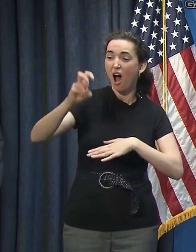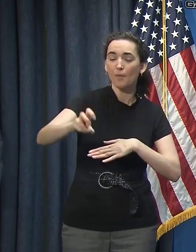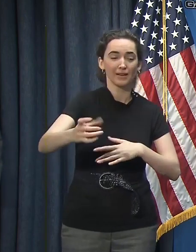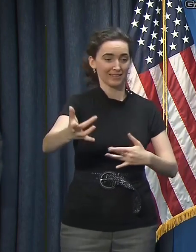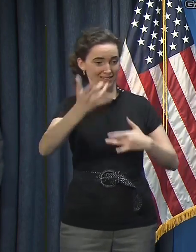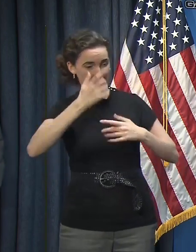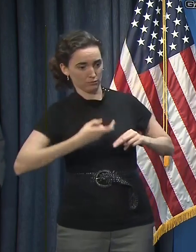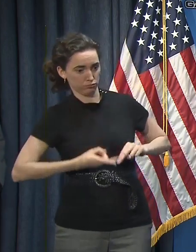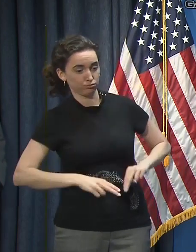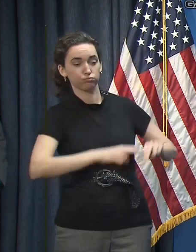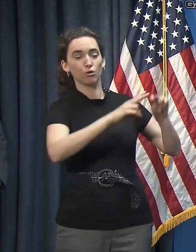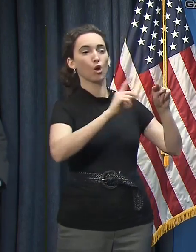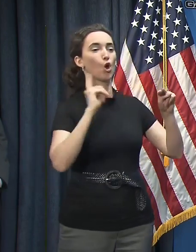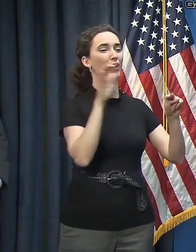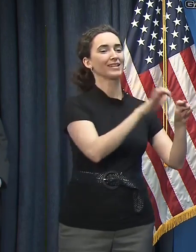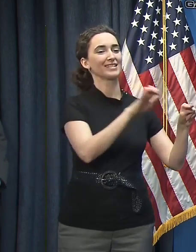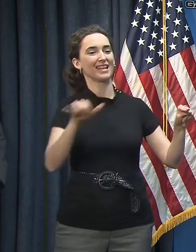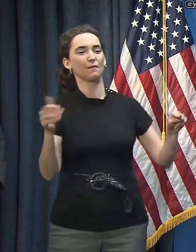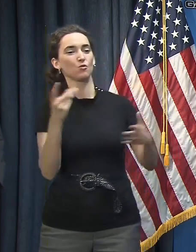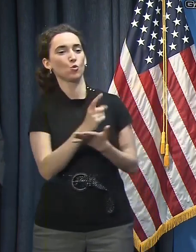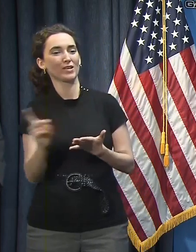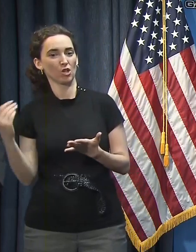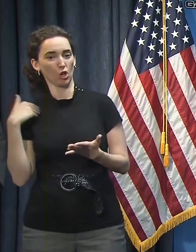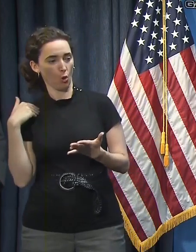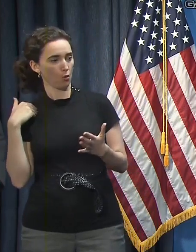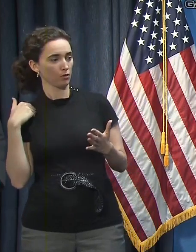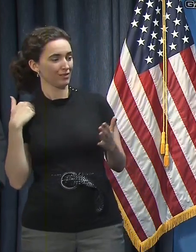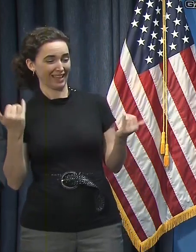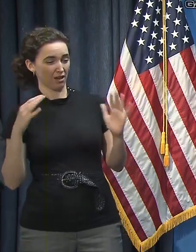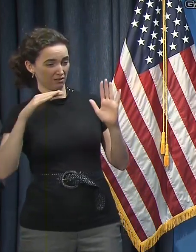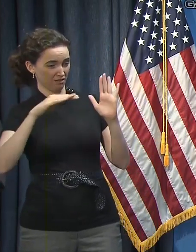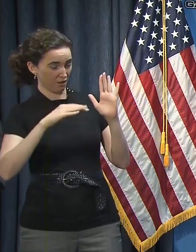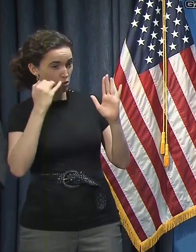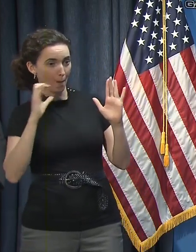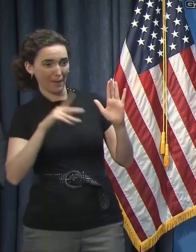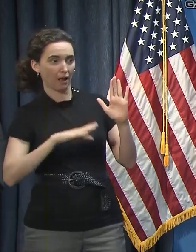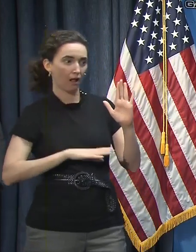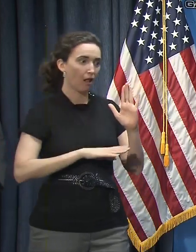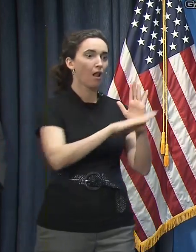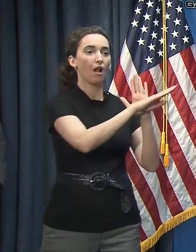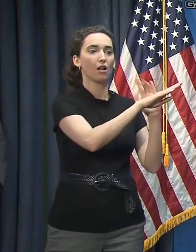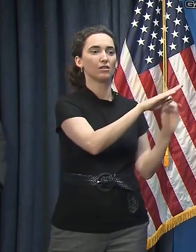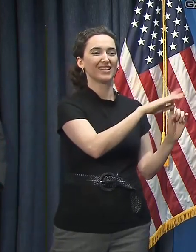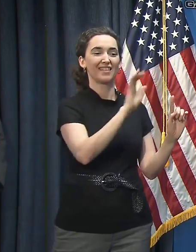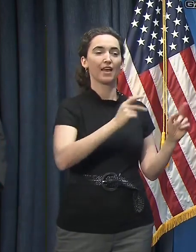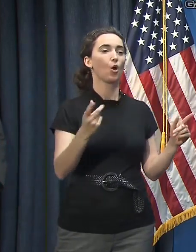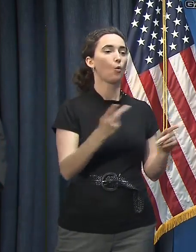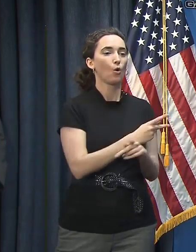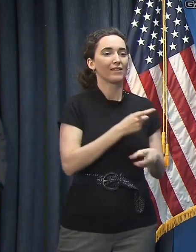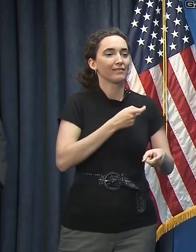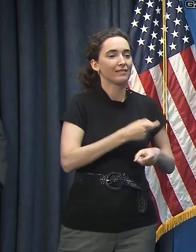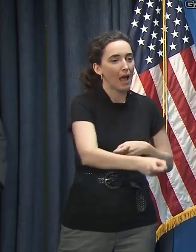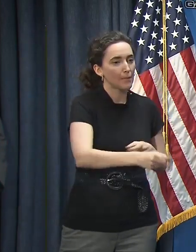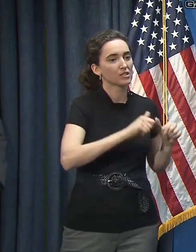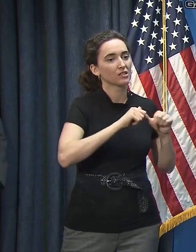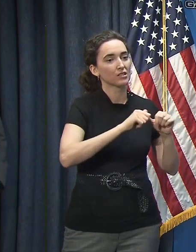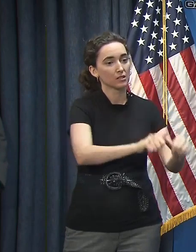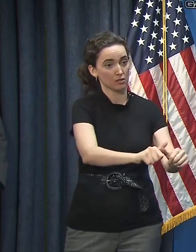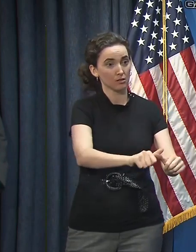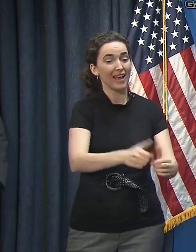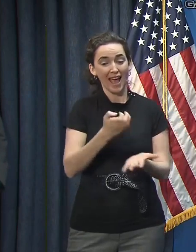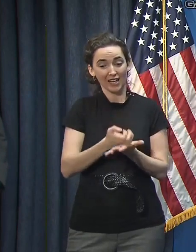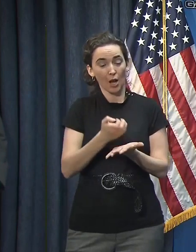something like they looked several weeks ago here in Louisiana, you actually do more damage and more lasting damage to our